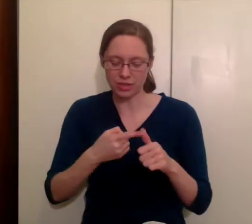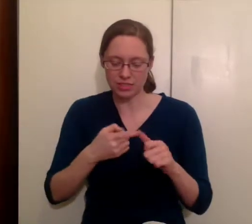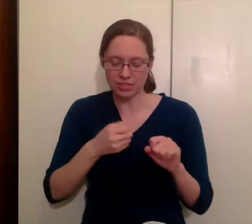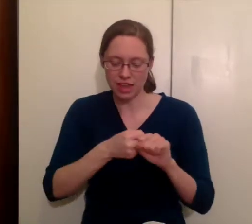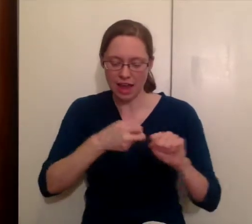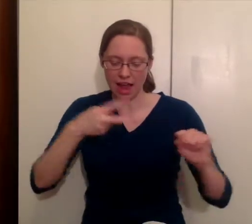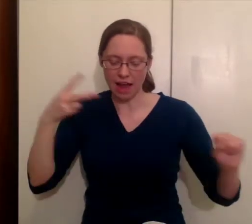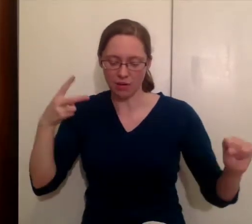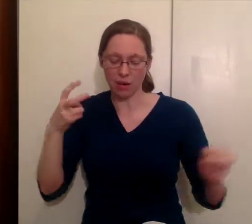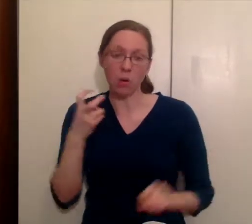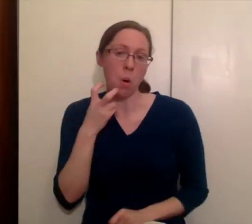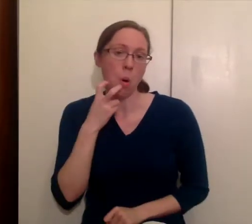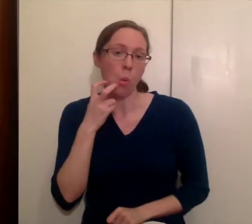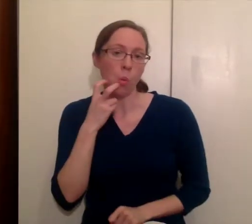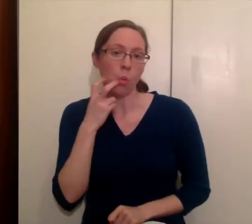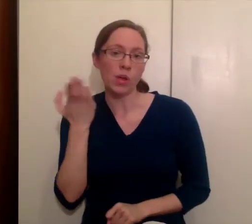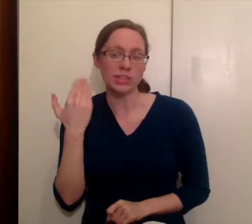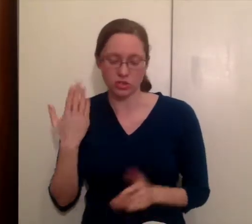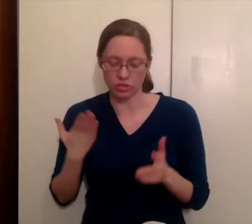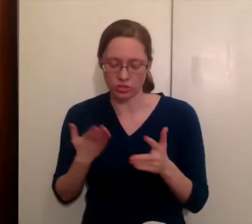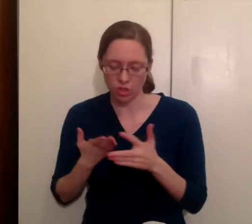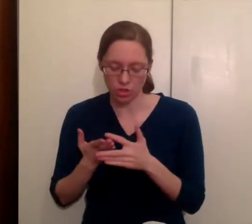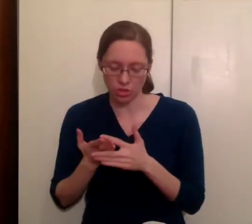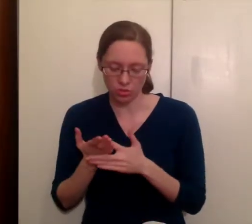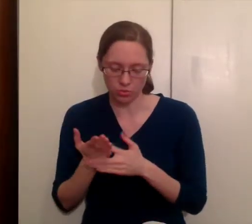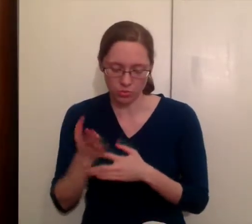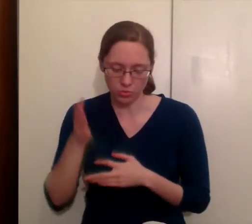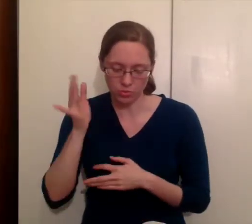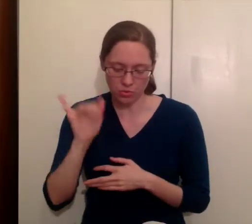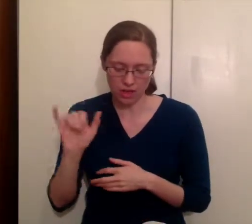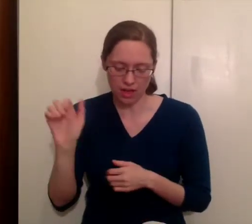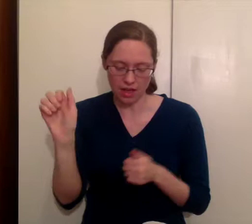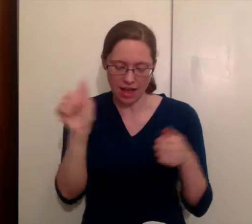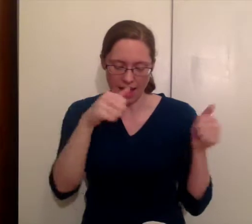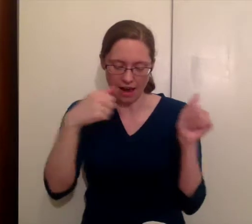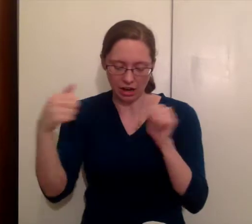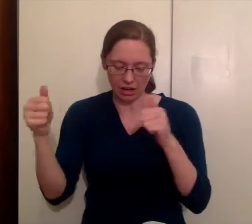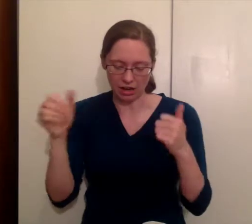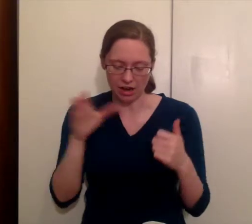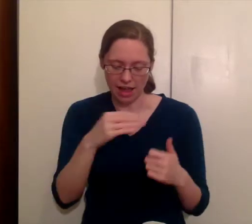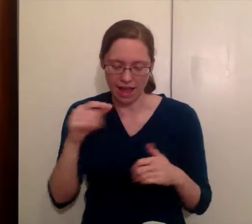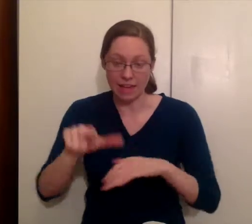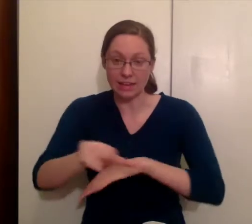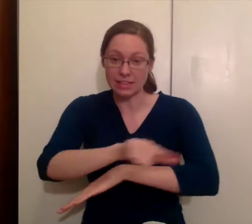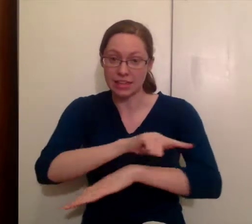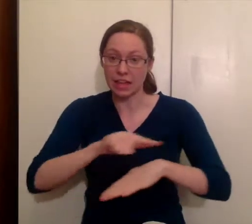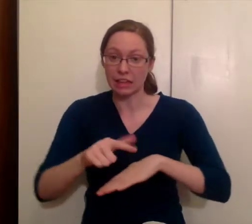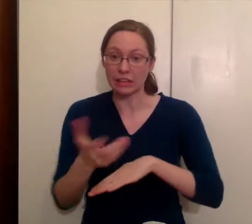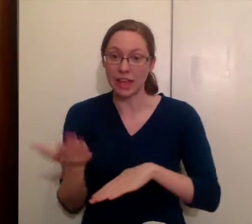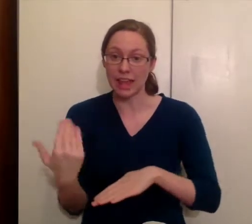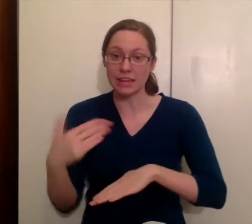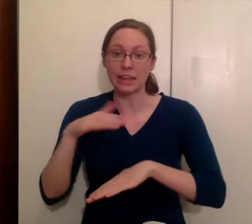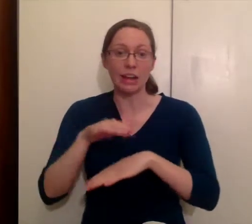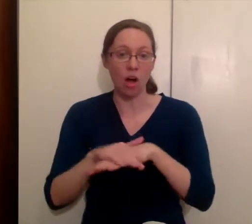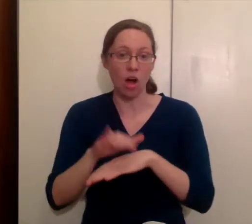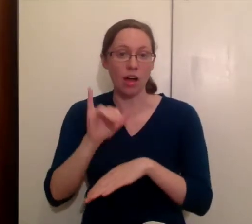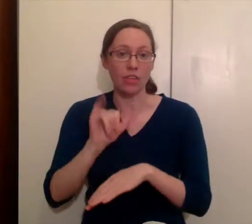first arrow whistled through the air and landed on